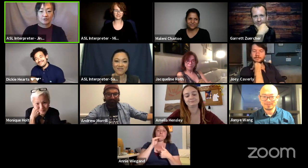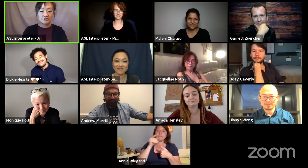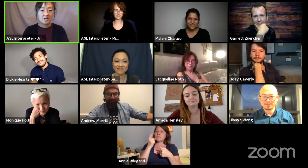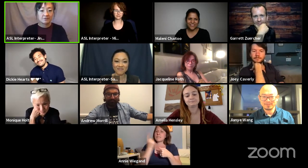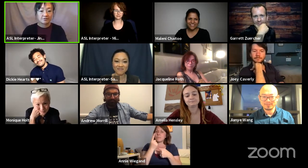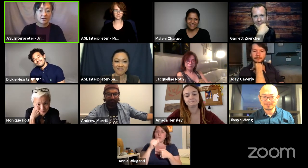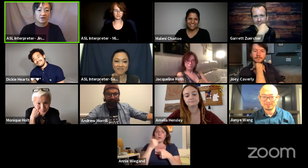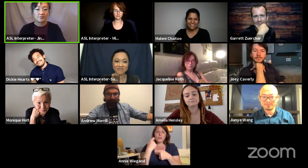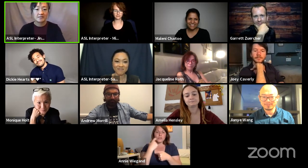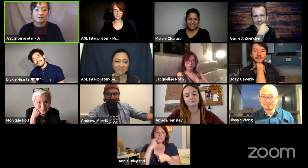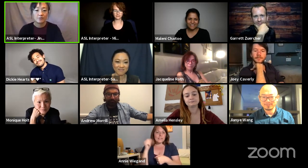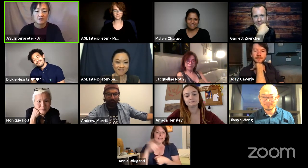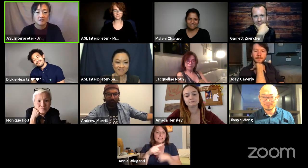all of you for all your amazing work.